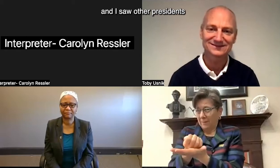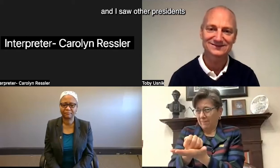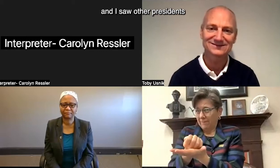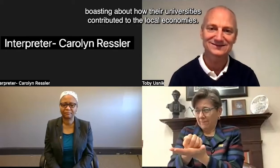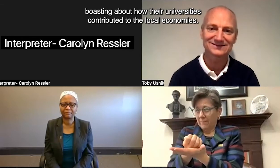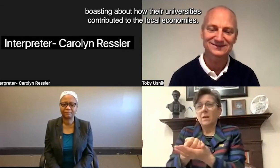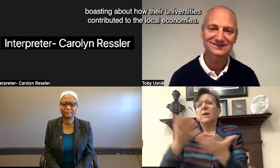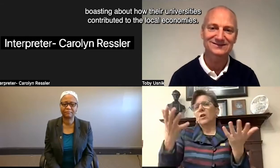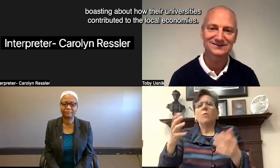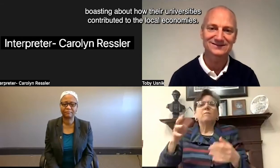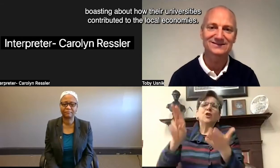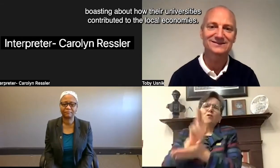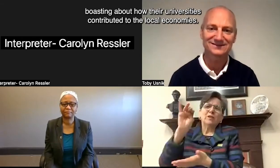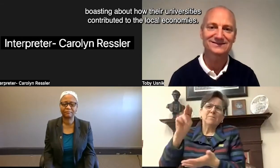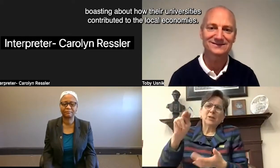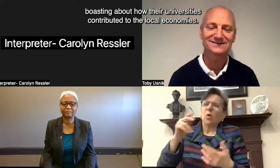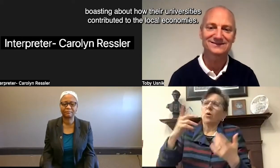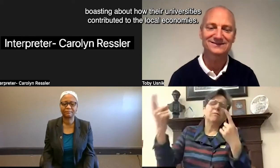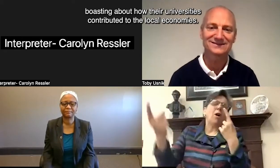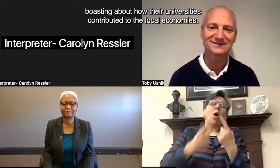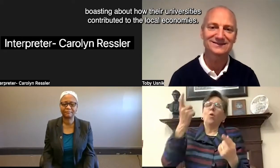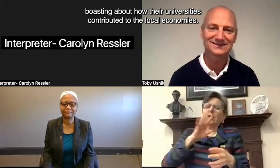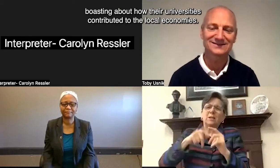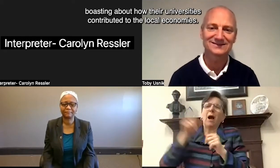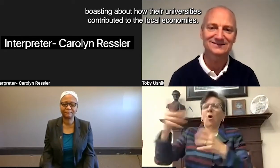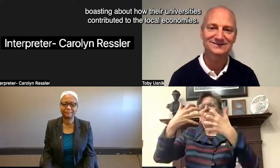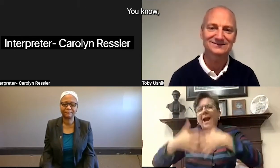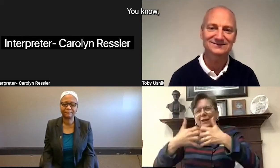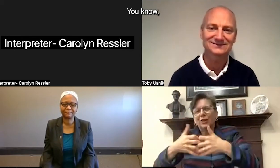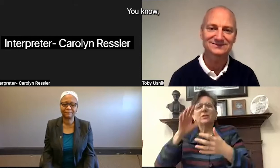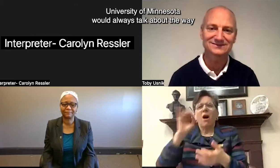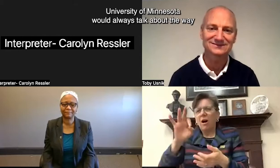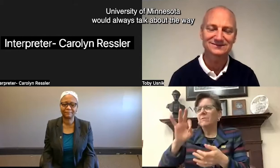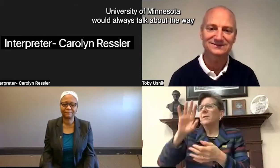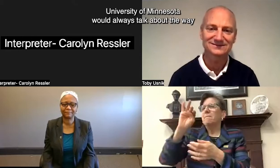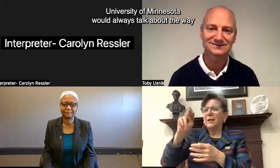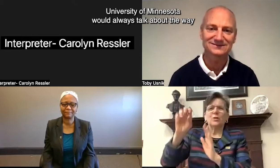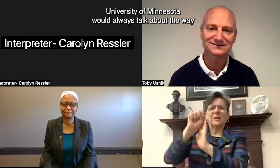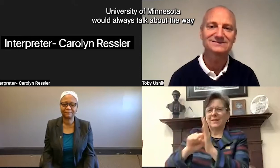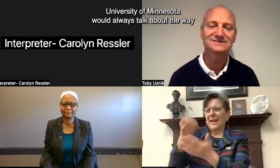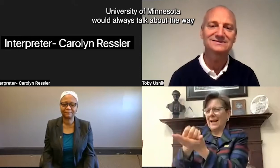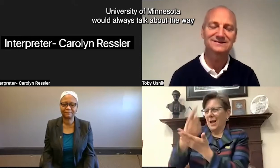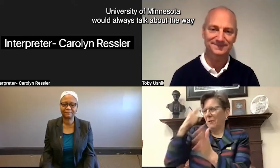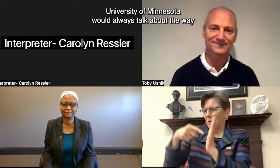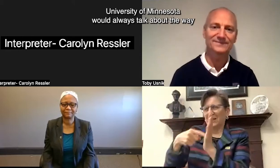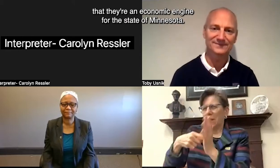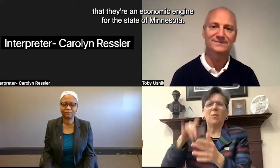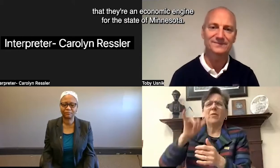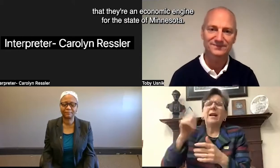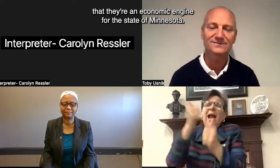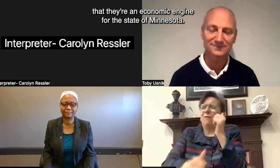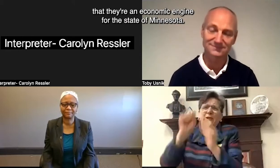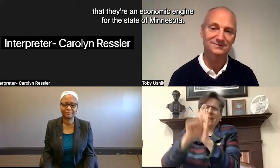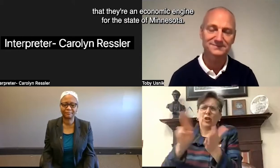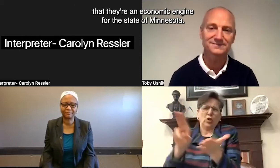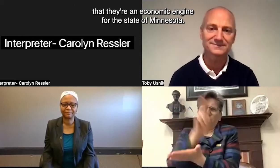universities contributed to the local economies. know, of Minnesota would always talk about the way that they're an economic engine for the state of